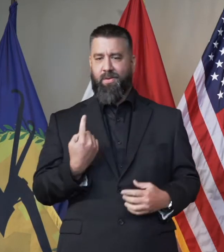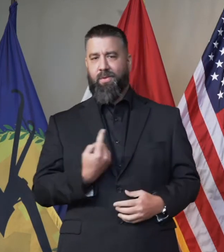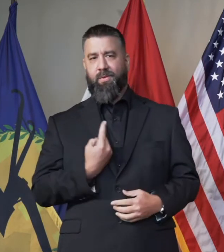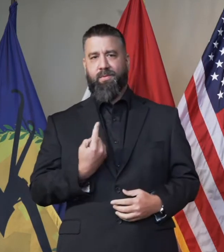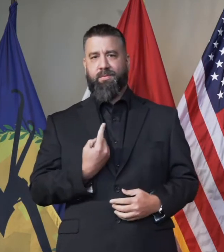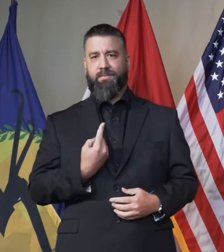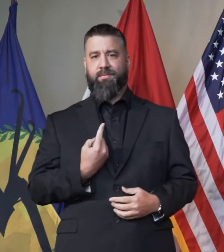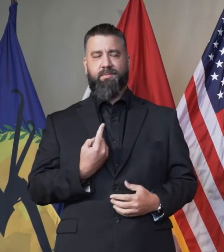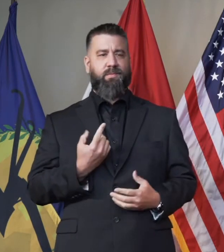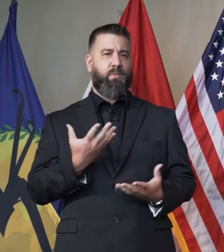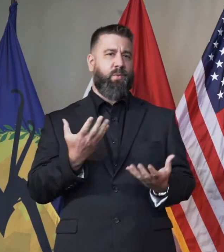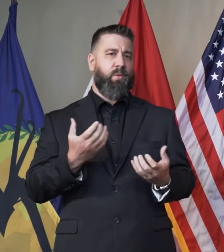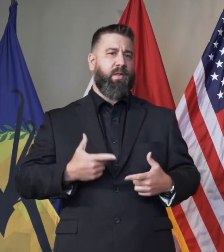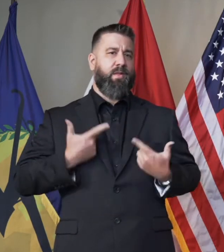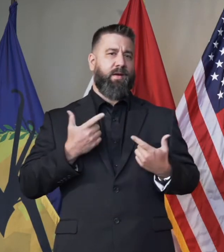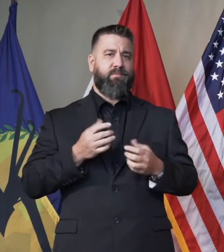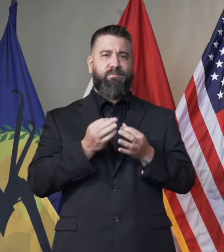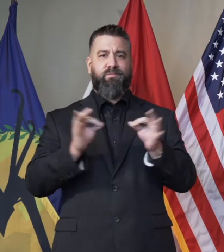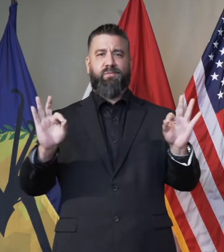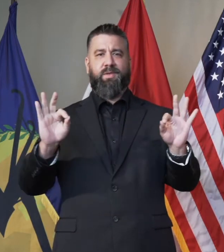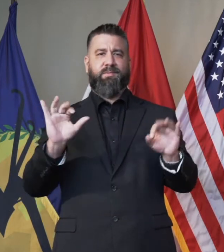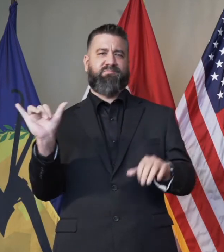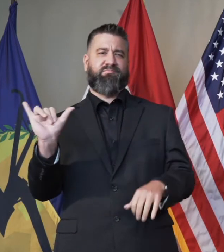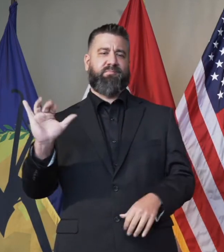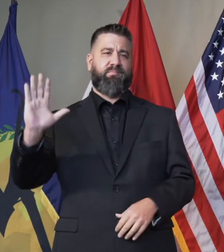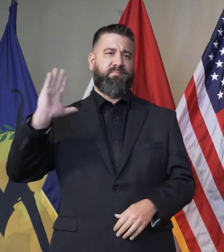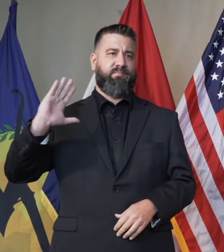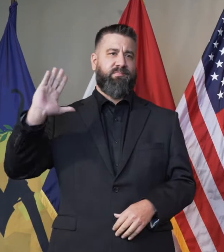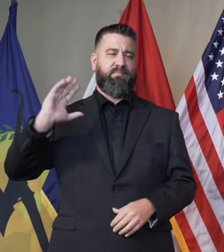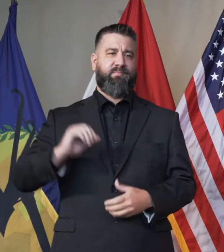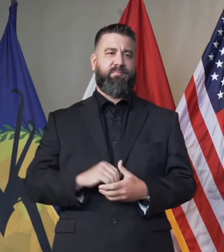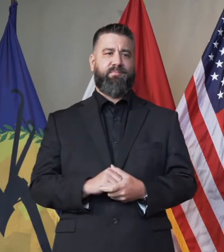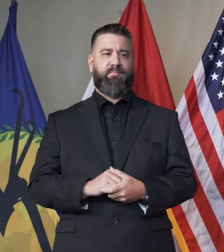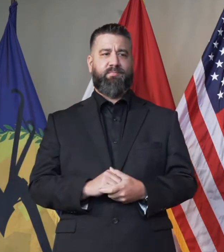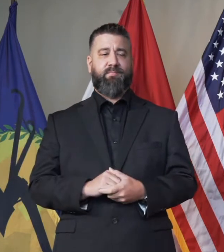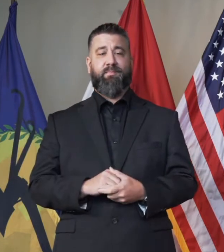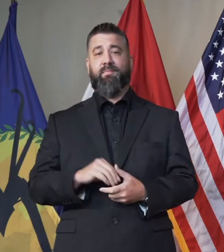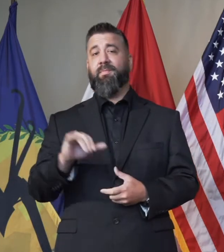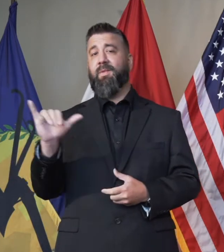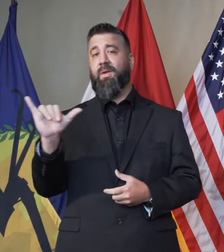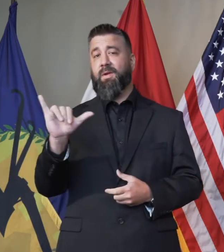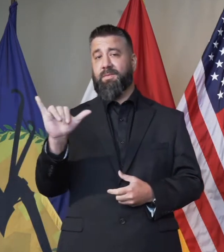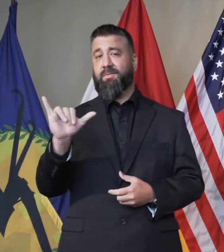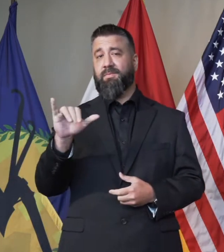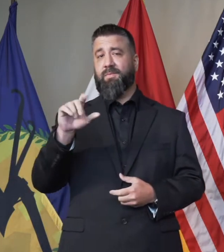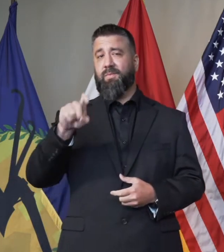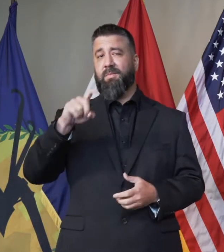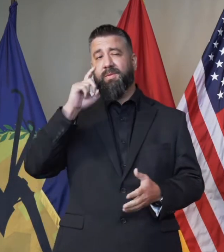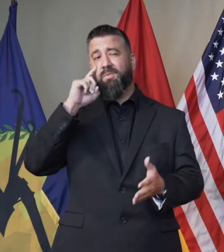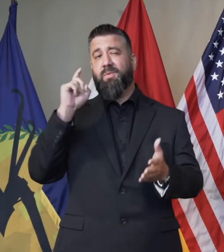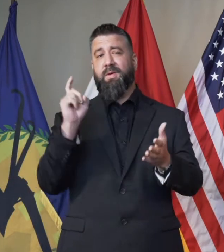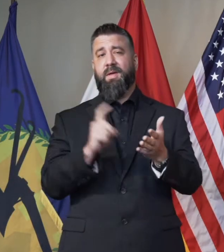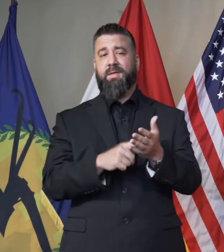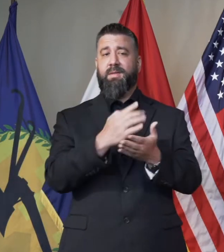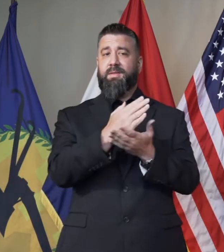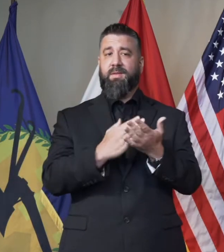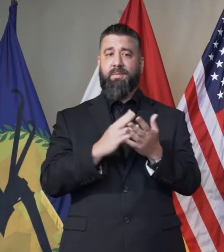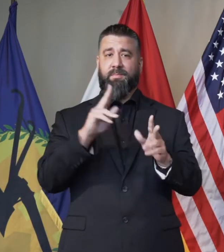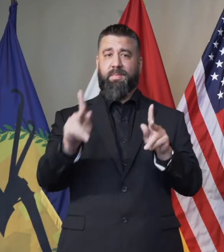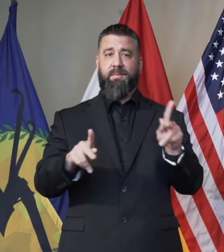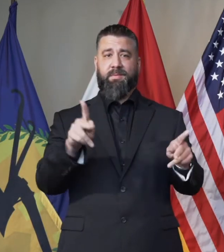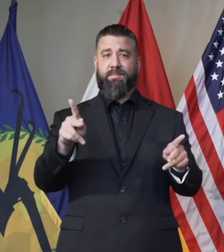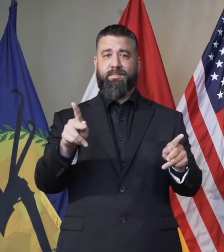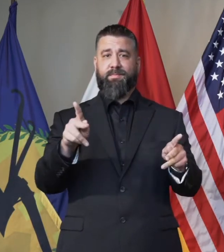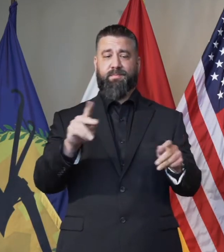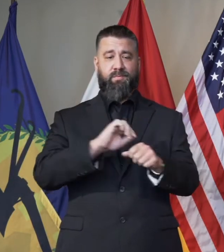a life like we had prior to COVID-19. We must also recognize that some of our residents did